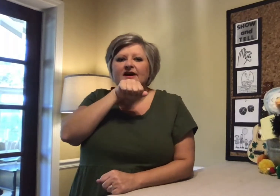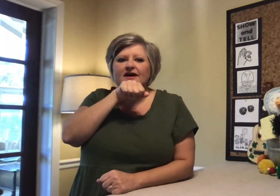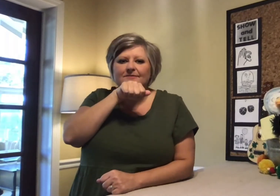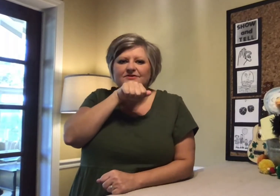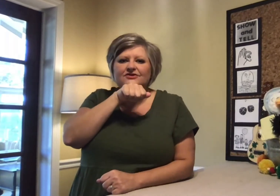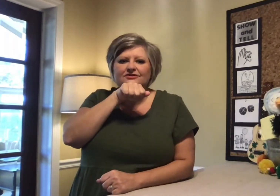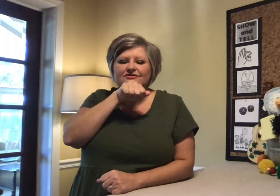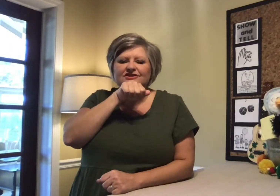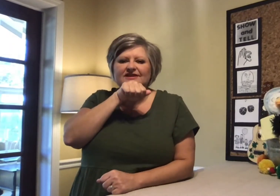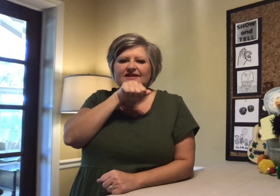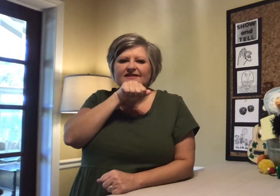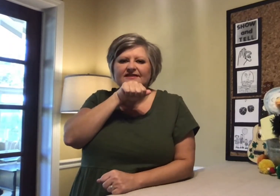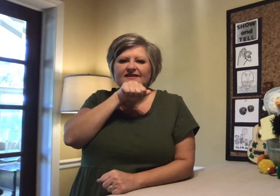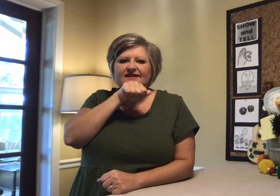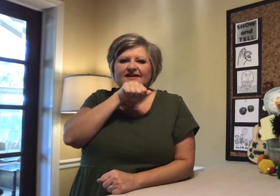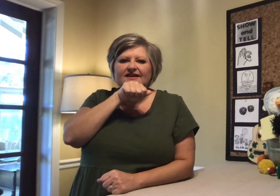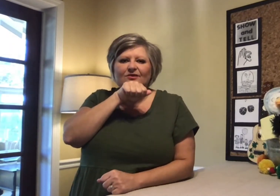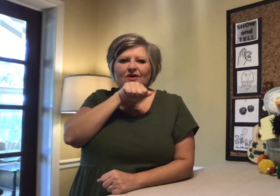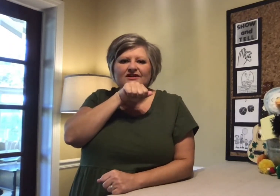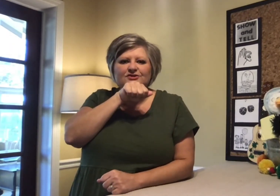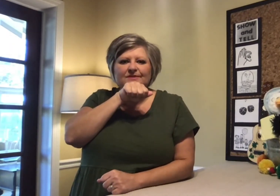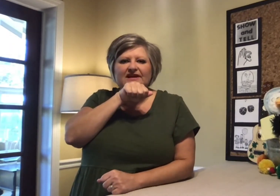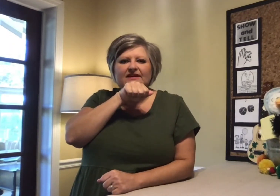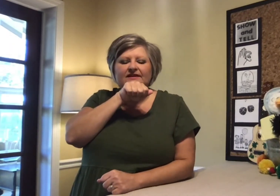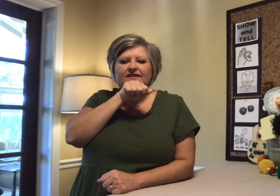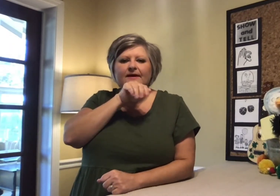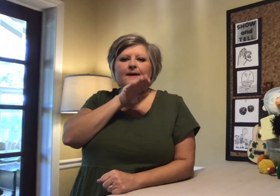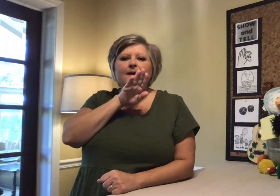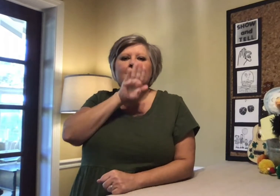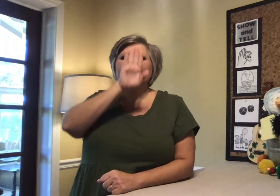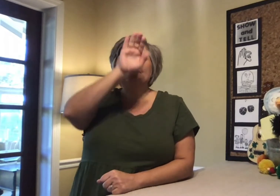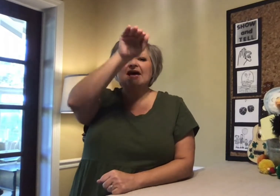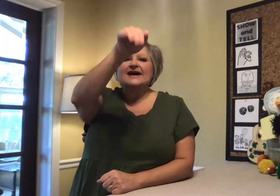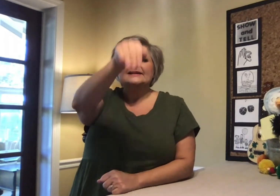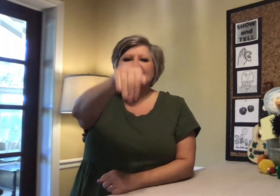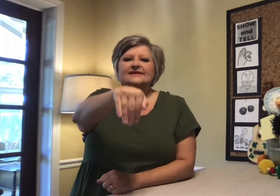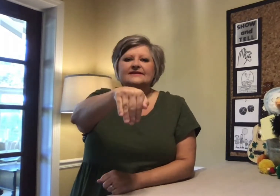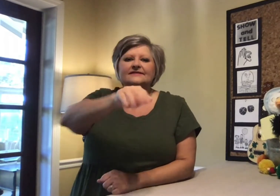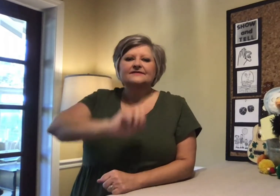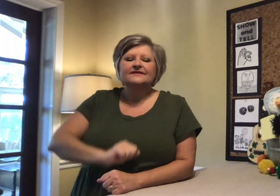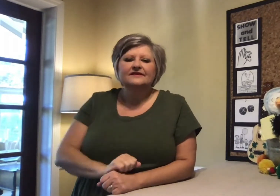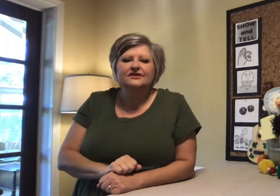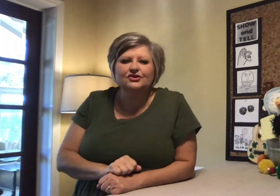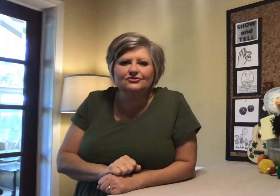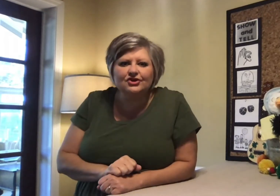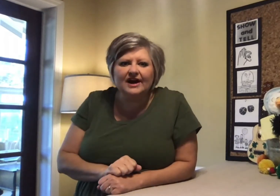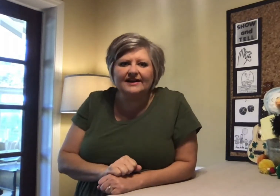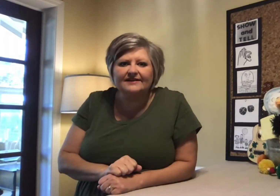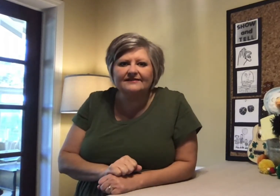up to your chin. Watch me. Pet. You try it.